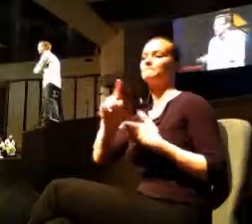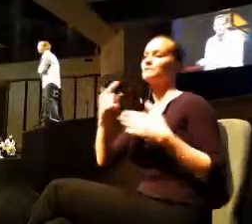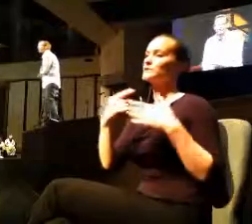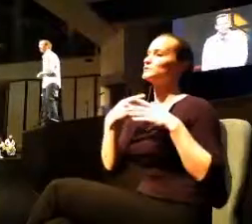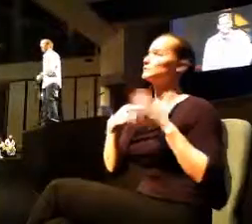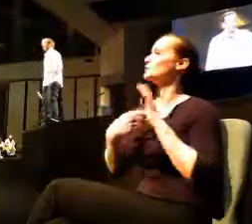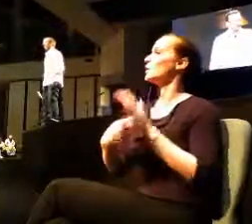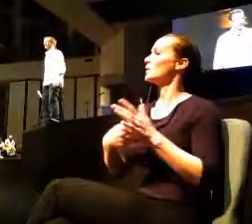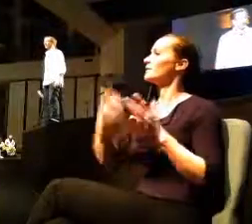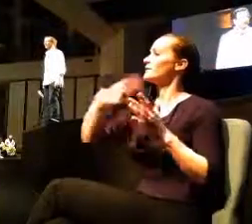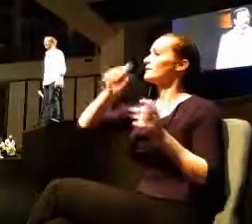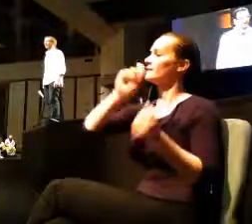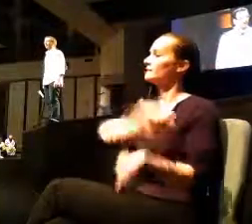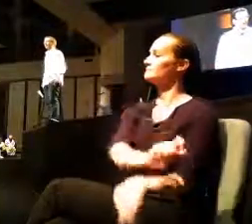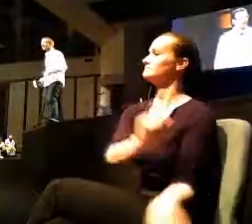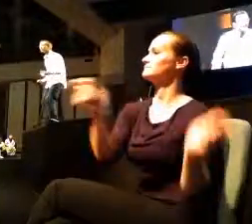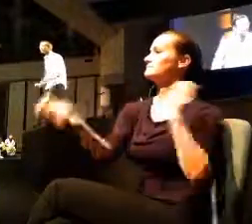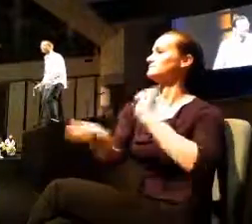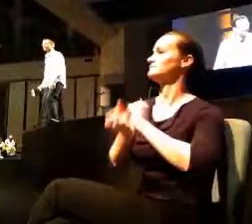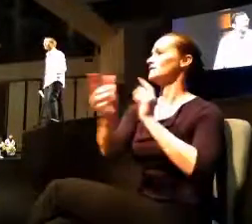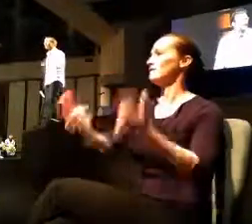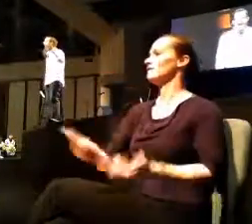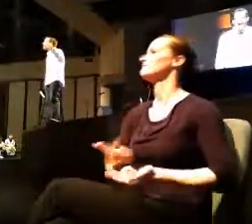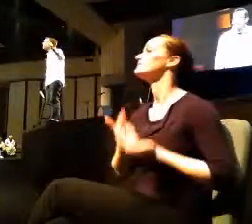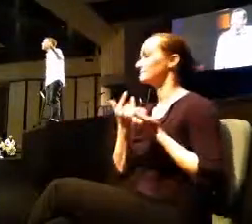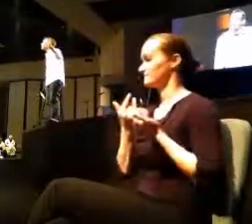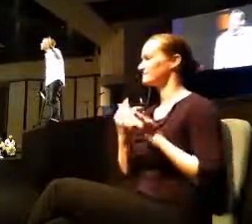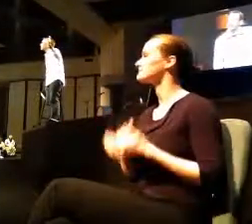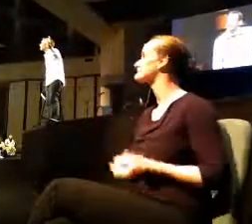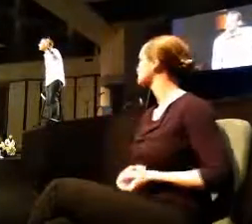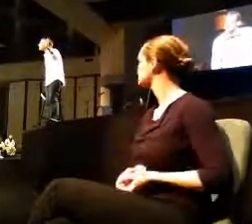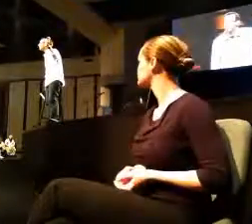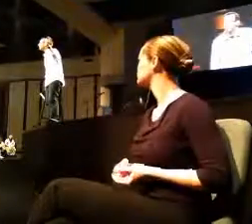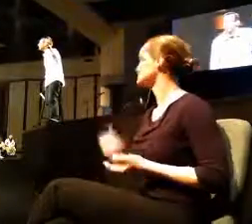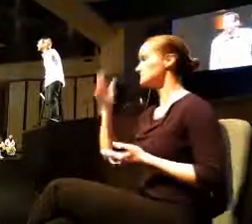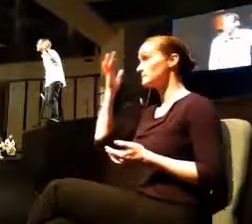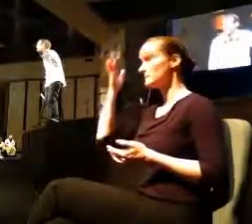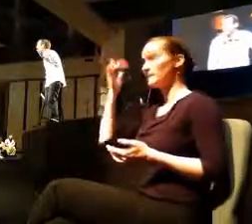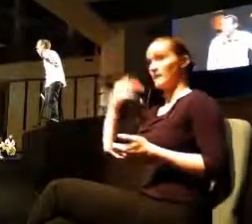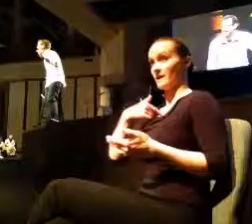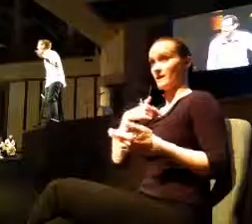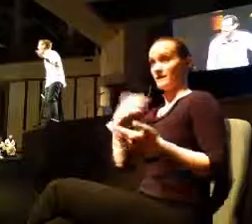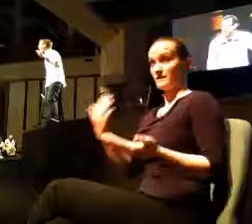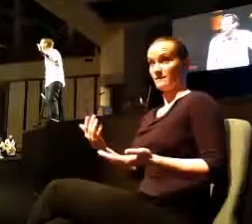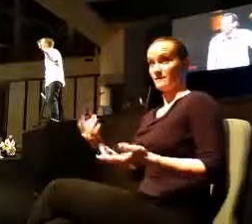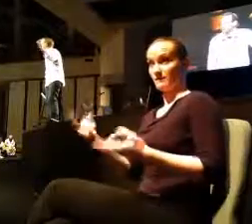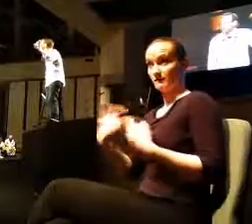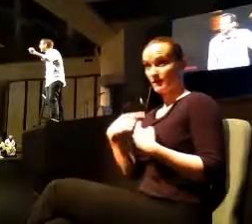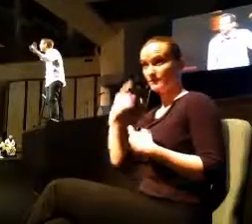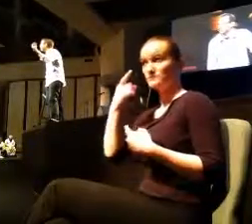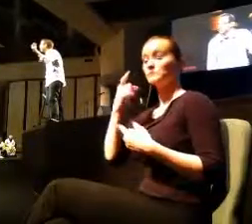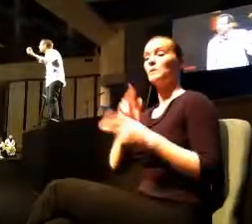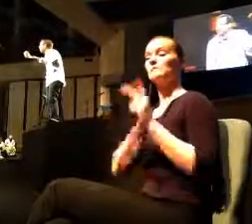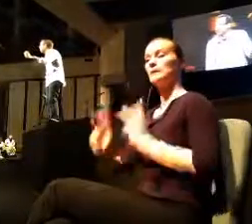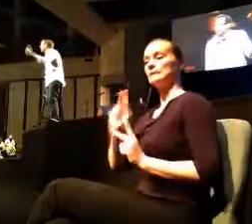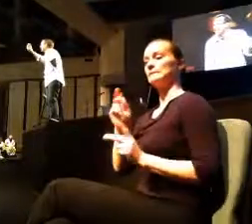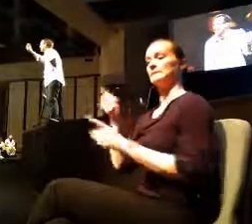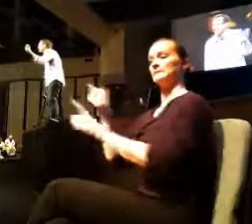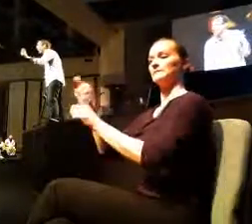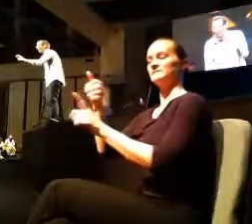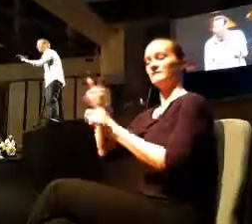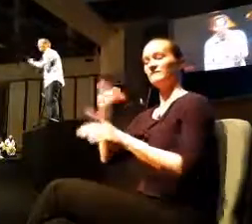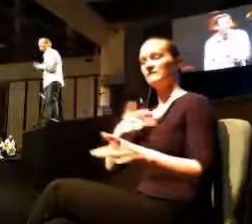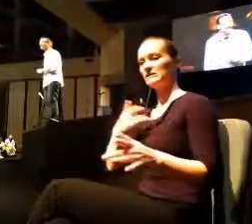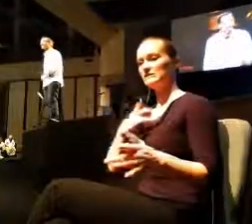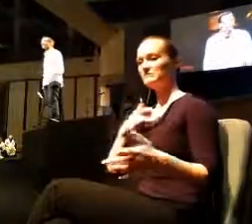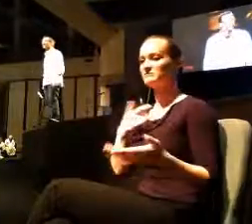and transformation. That's why I've come. I've come so that people that are empty will be transformed